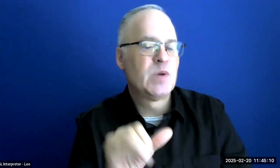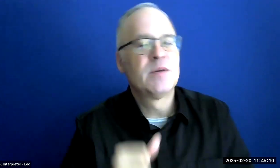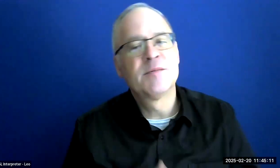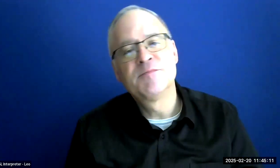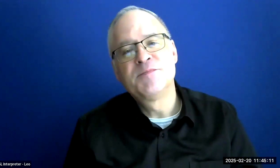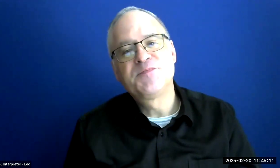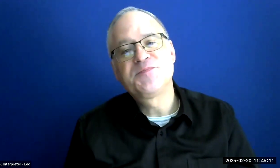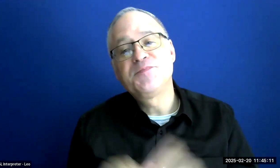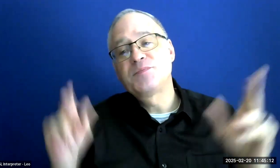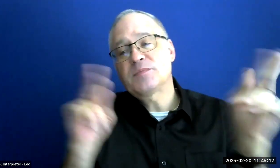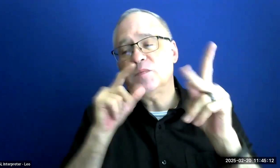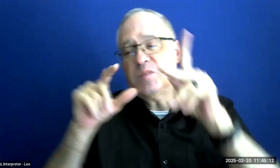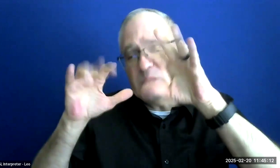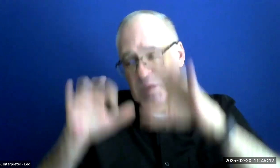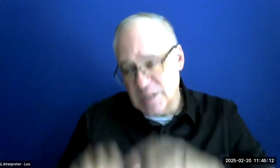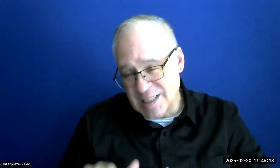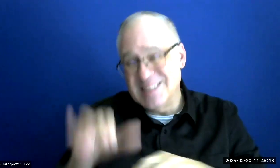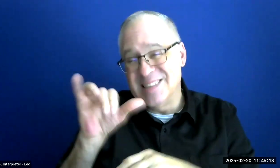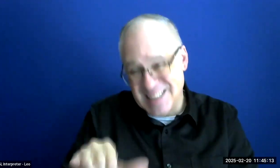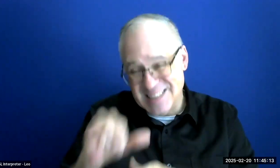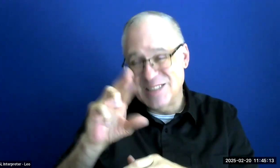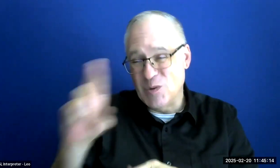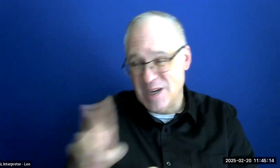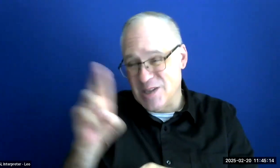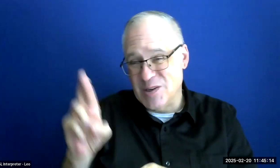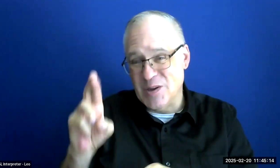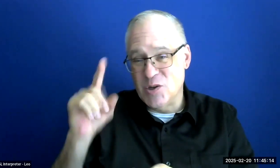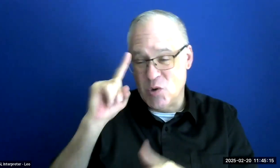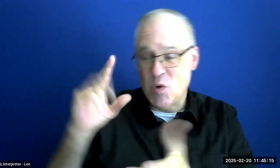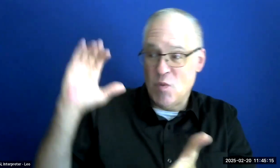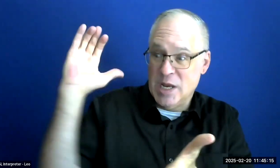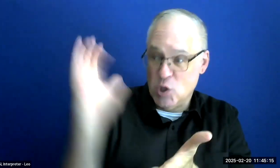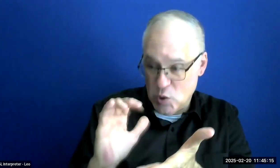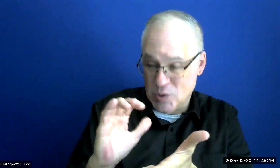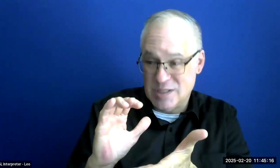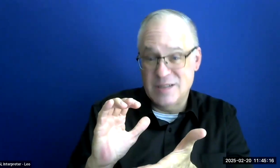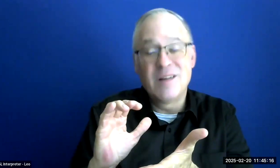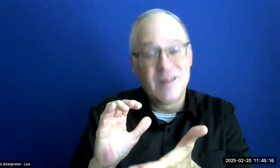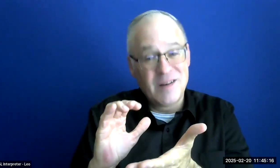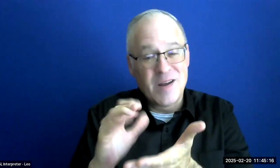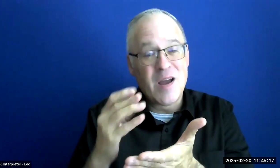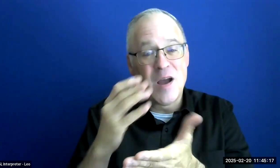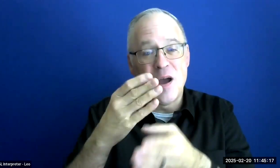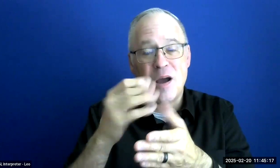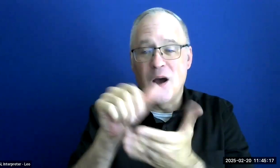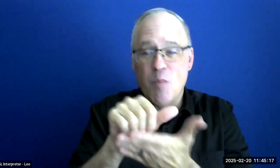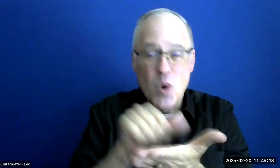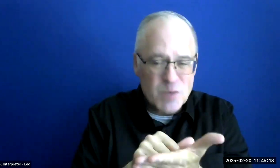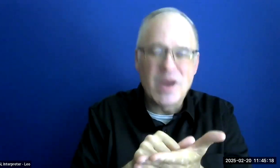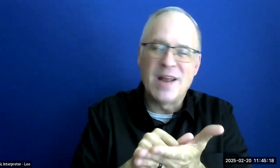regionalization understand that increasing apportionments is not feasible. So rest assured, we're going to find the